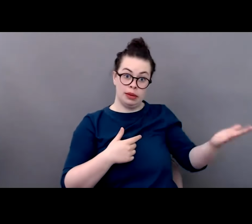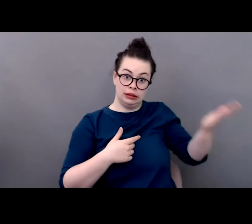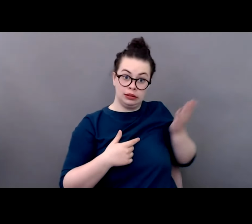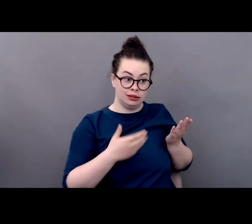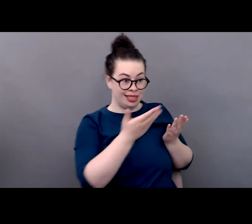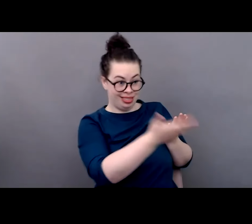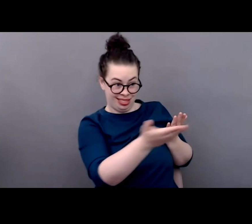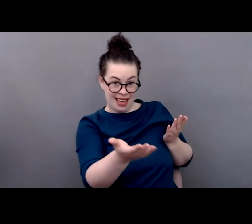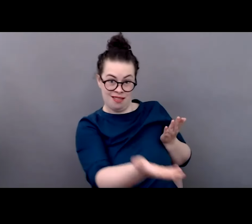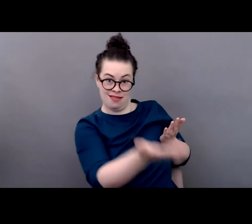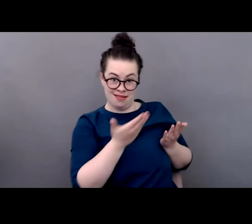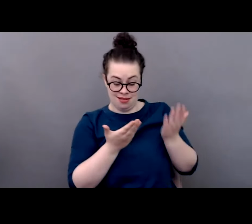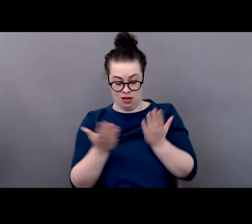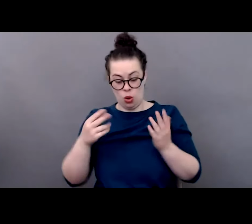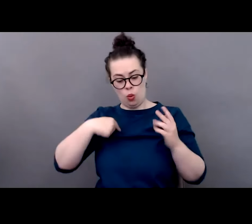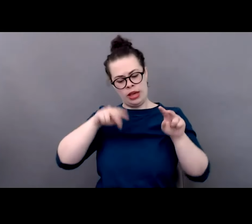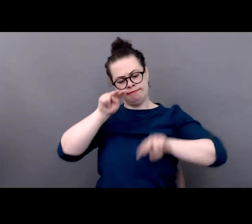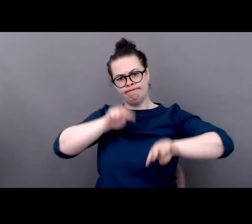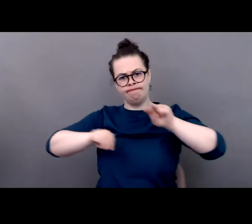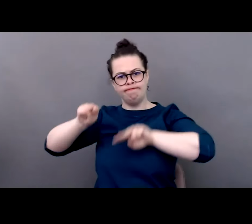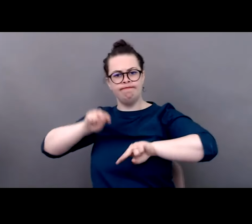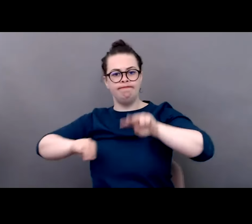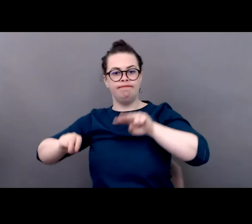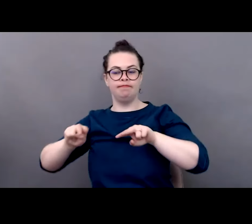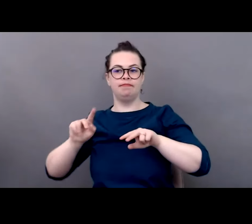respectively provided recommendations. But it is true